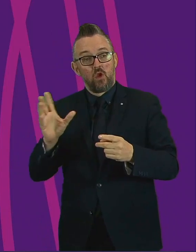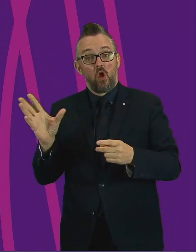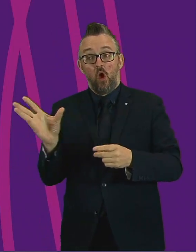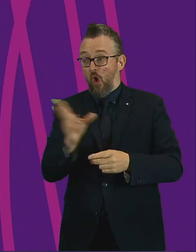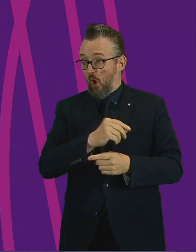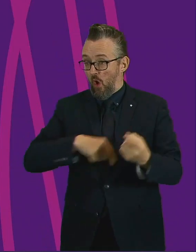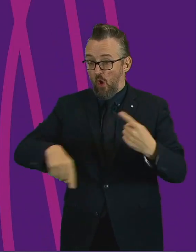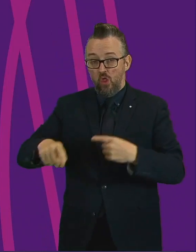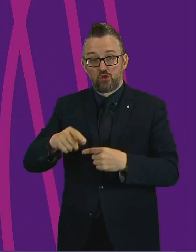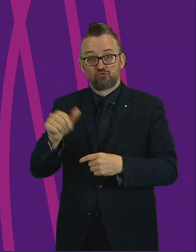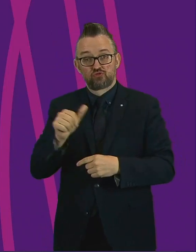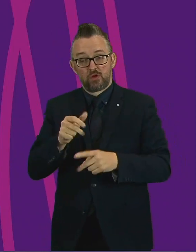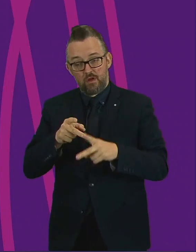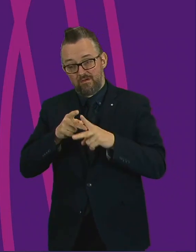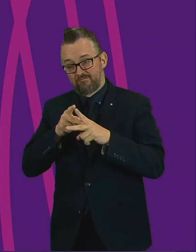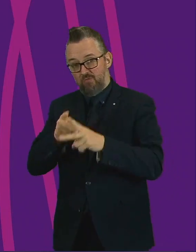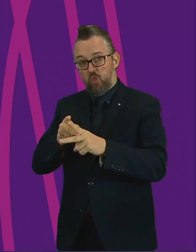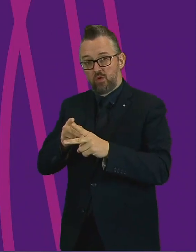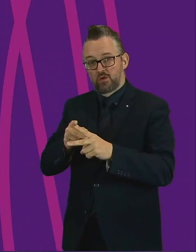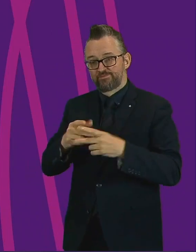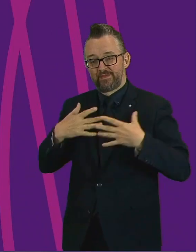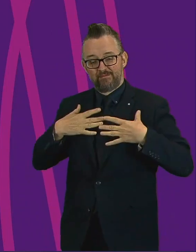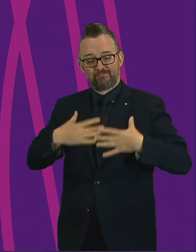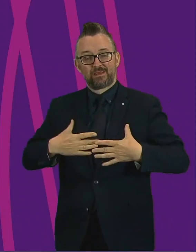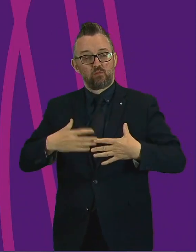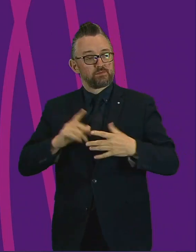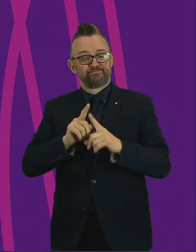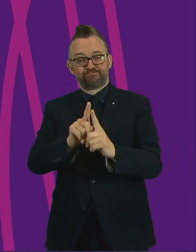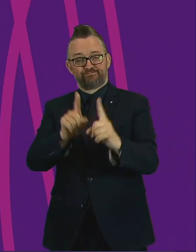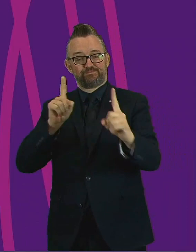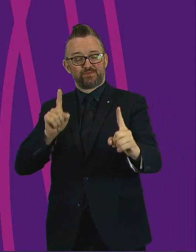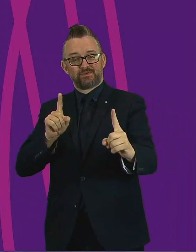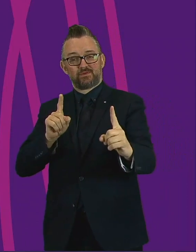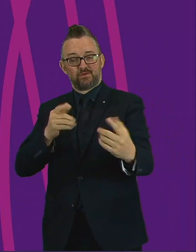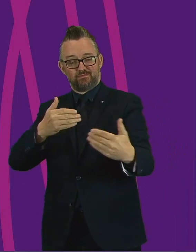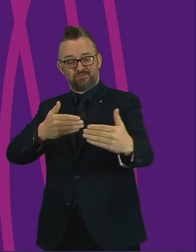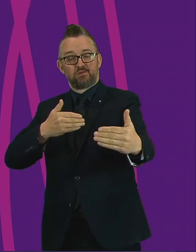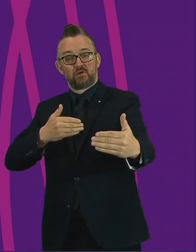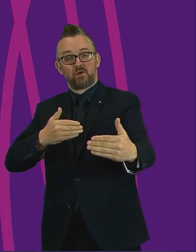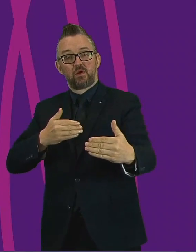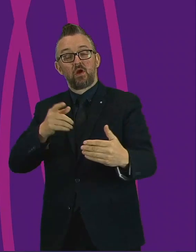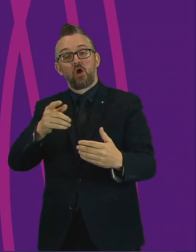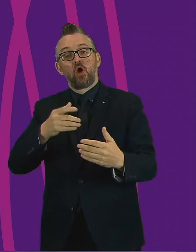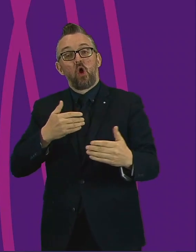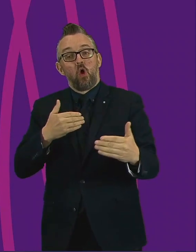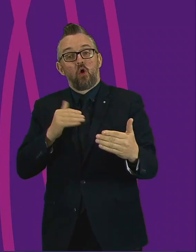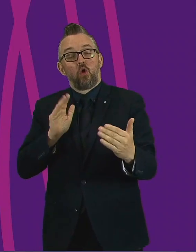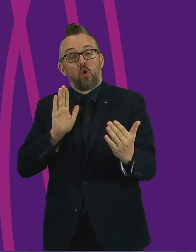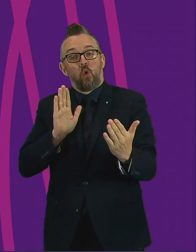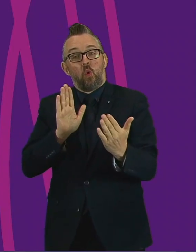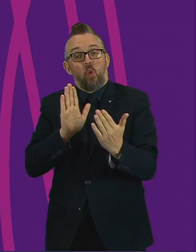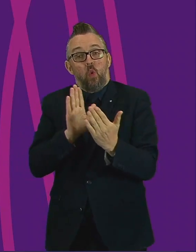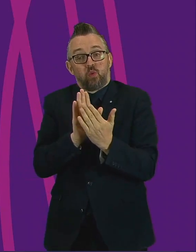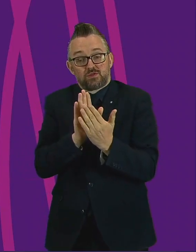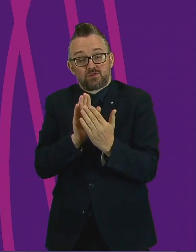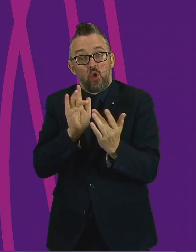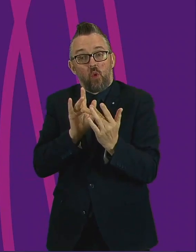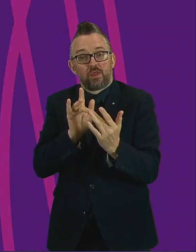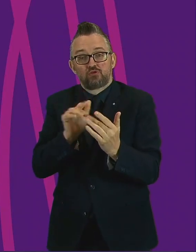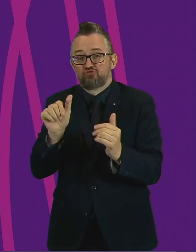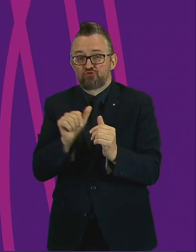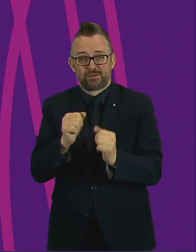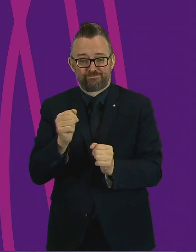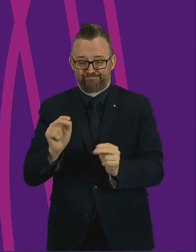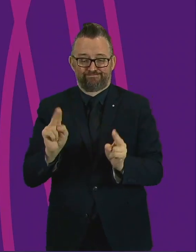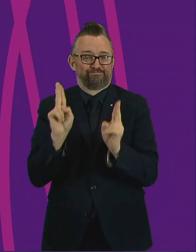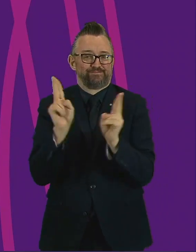be doing, is complying with the physical distancing rules right now, the number of close contacts people should have should actually be very minimal. And I